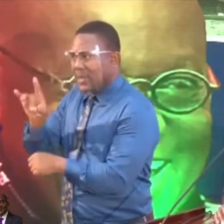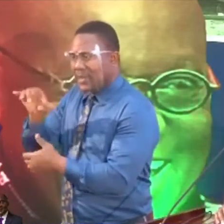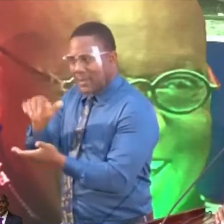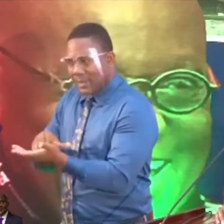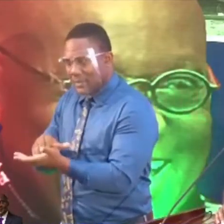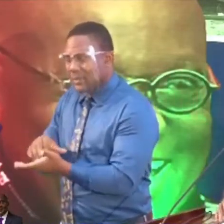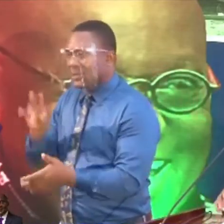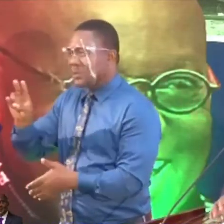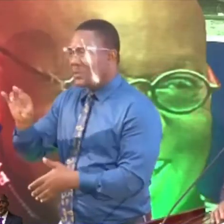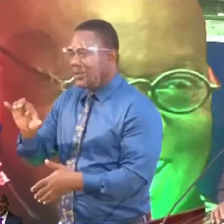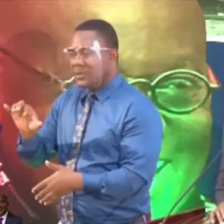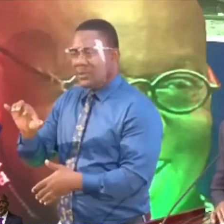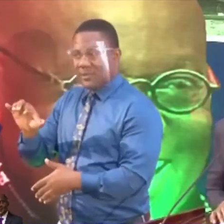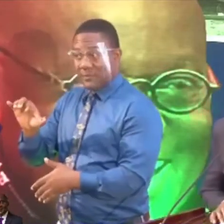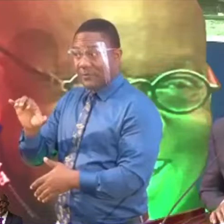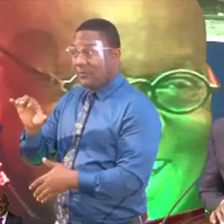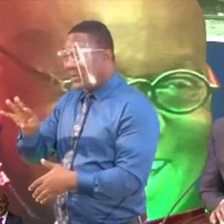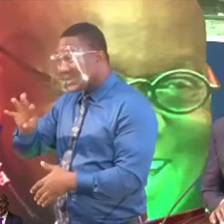8,746, and there's